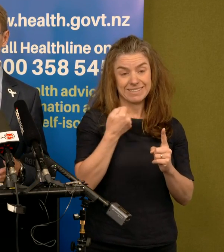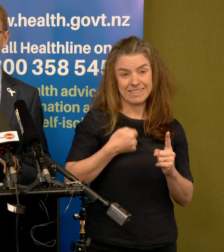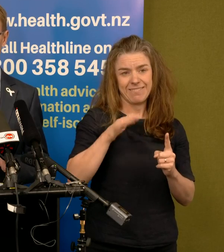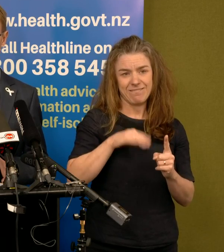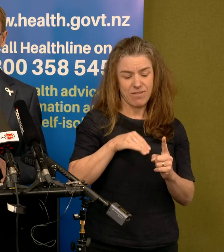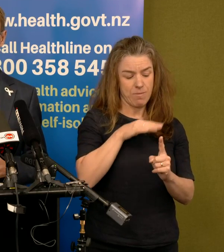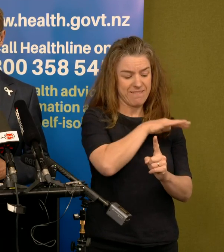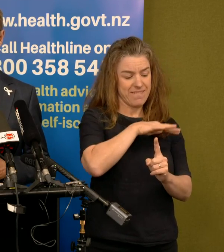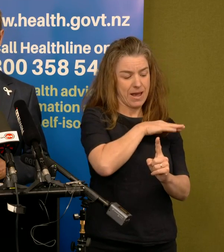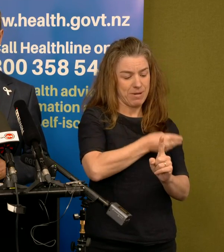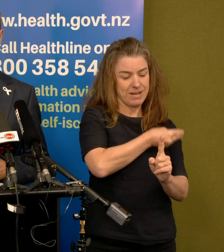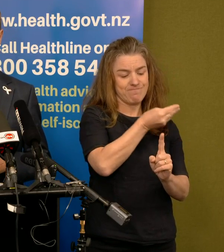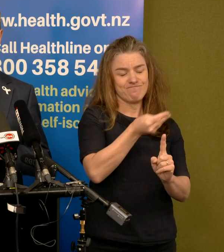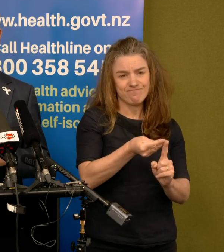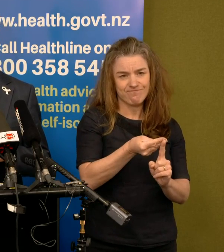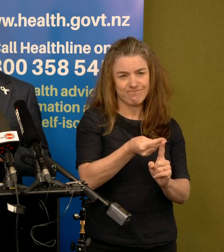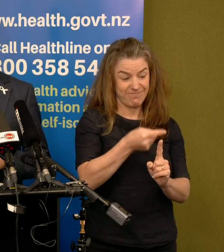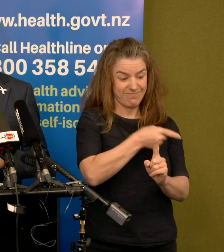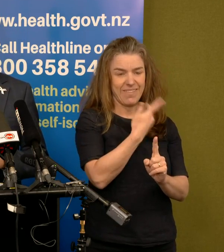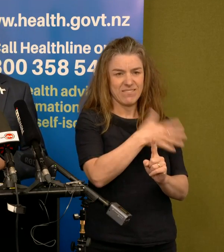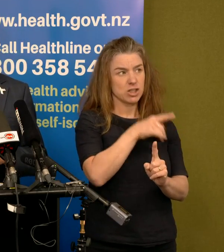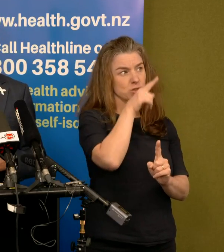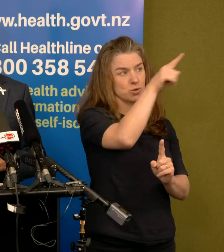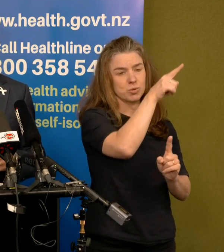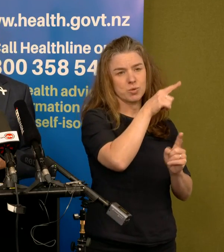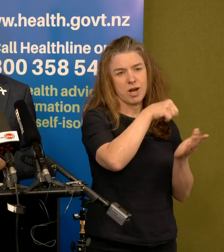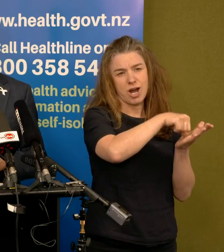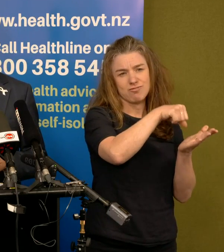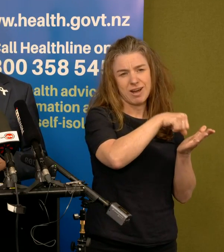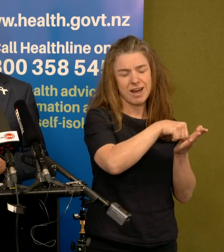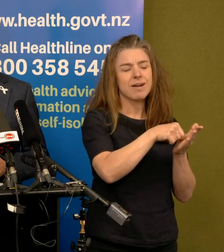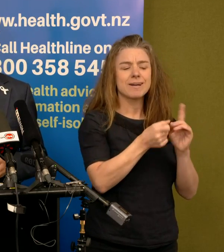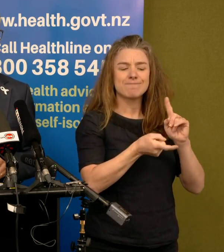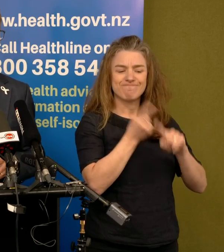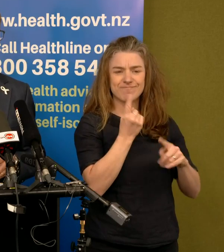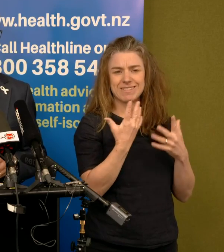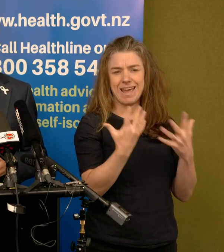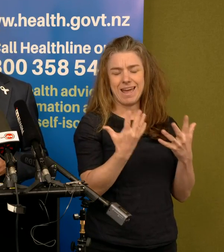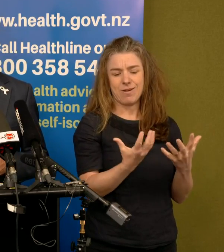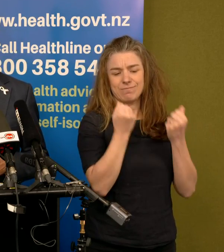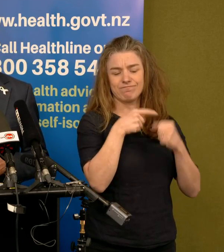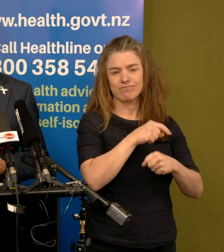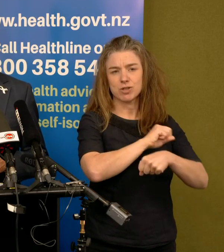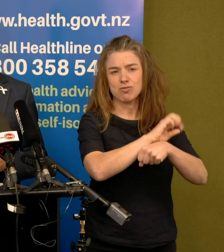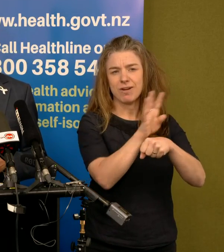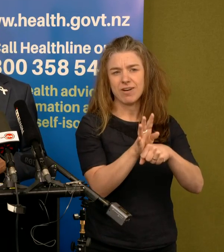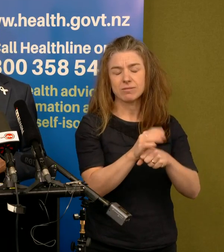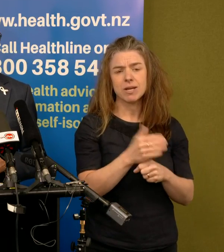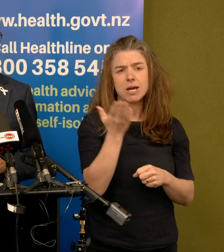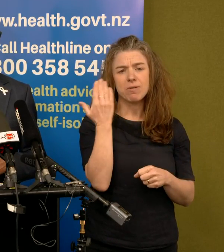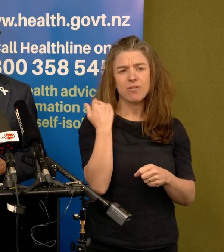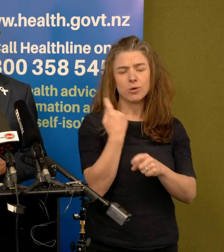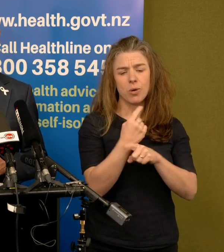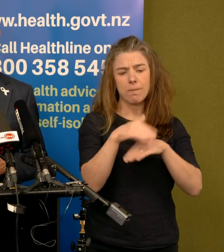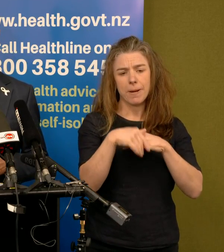transmission and local transmission. There's a very good explanation for how this has happened. And you may recall I've talked about the visit